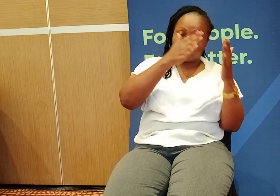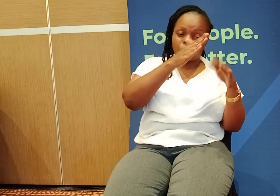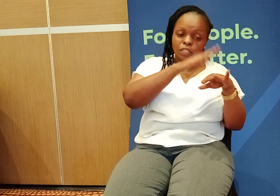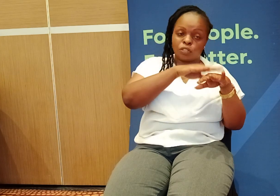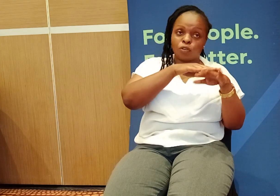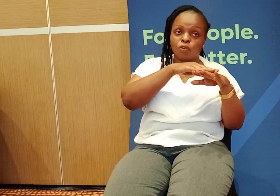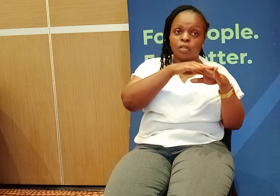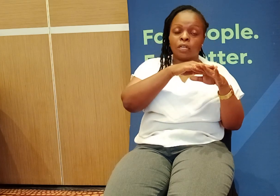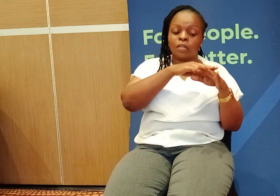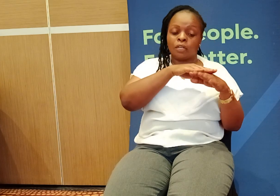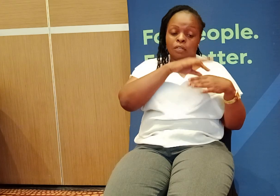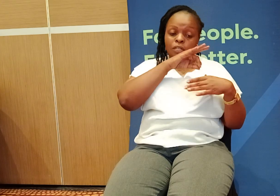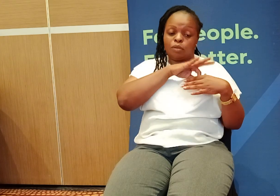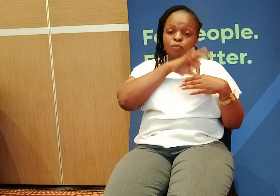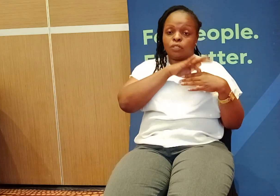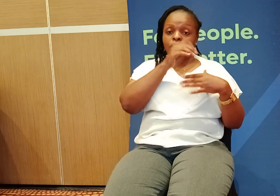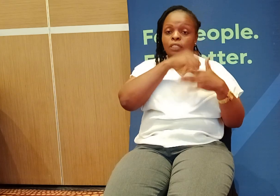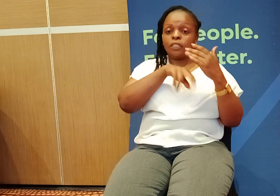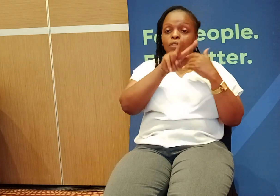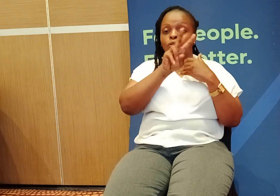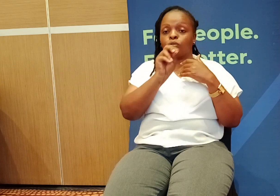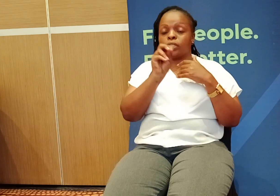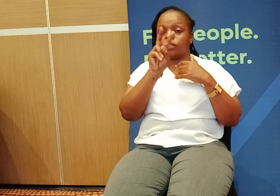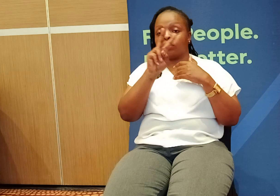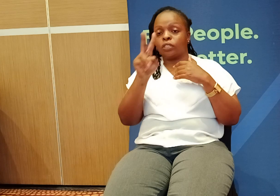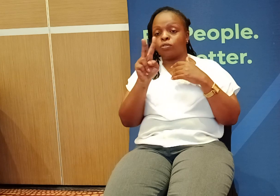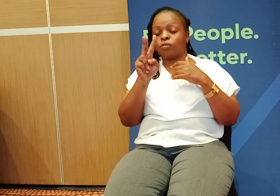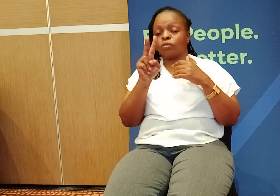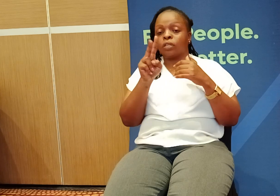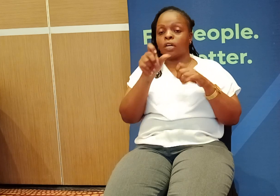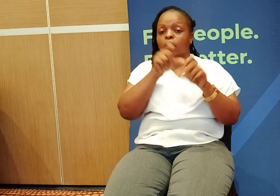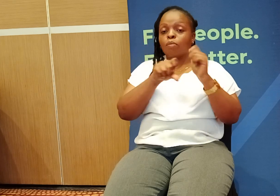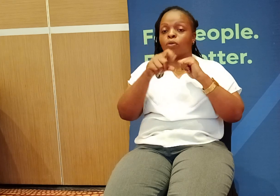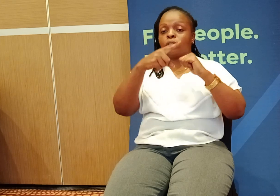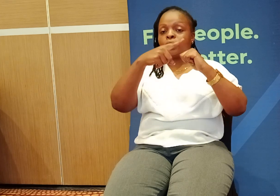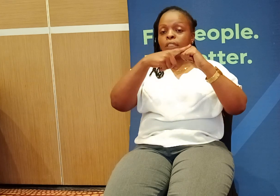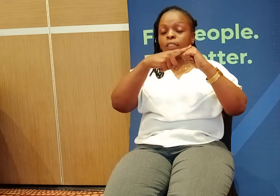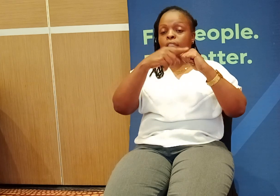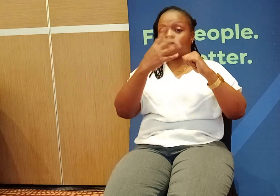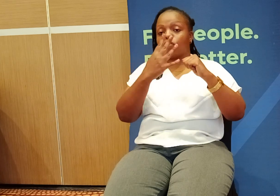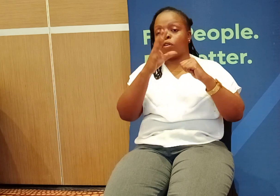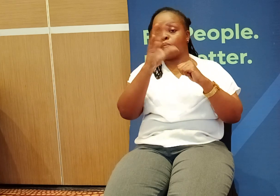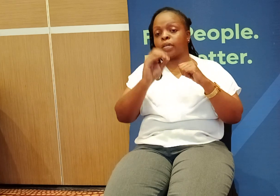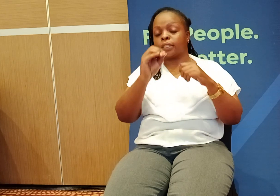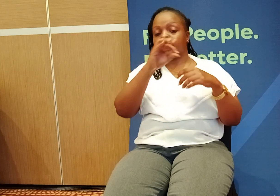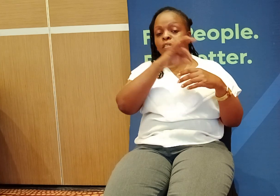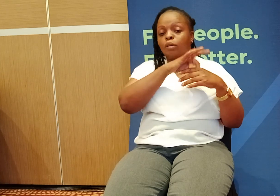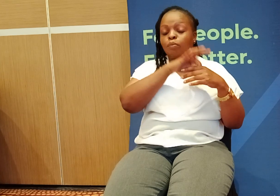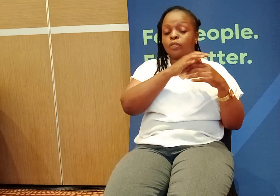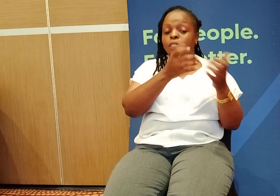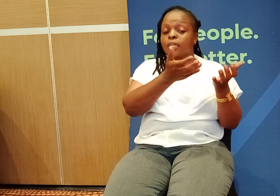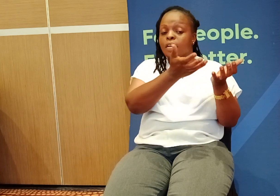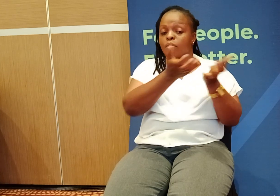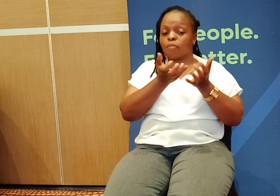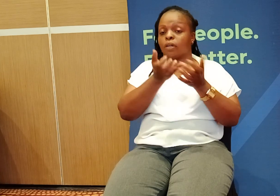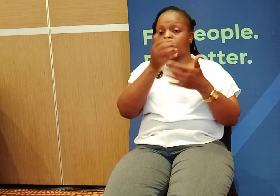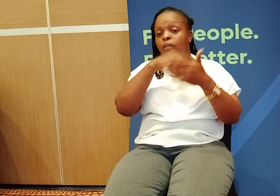can see in 2022, about 64% of our deposits were demand. In 2023, that